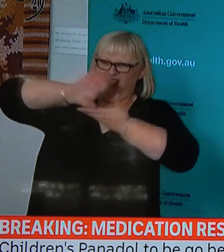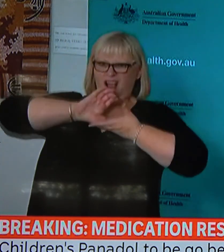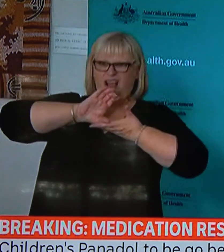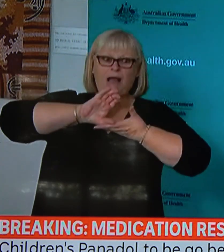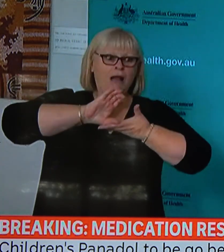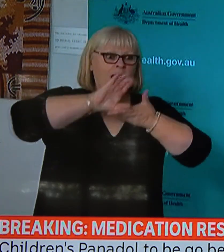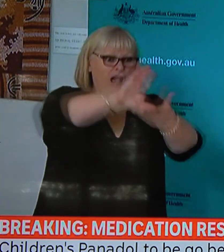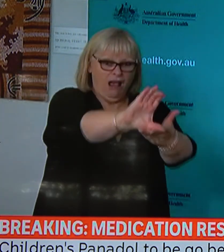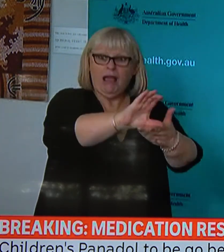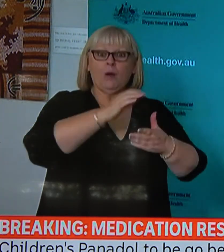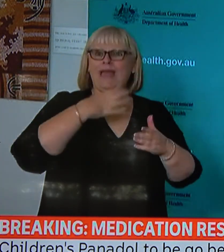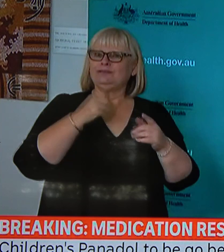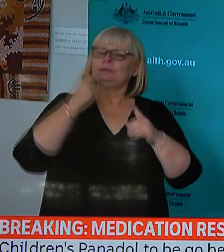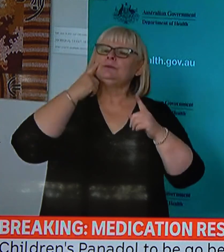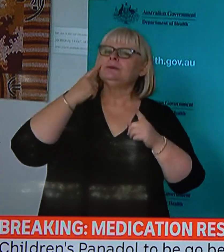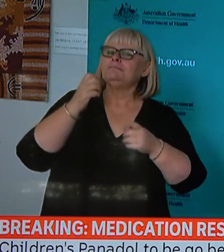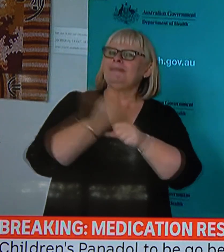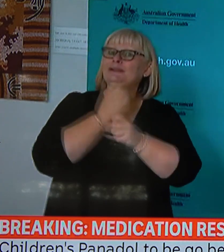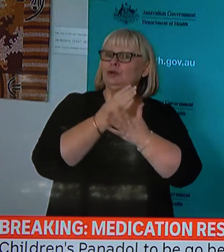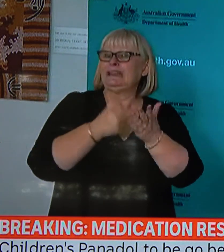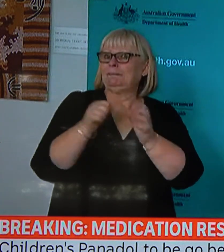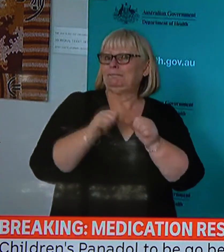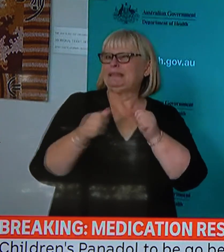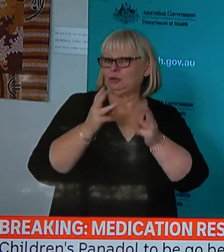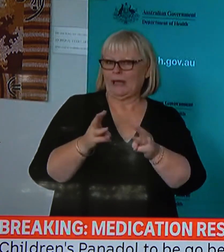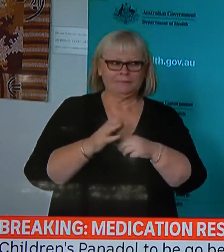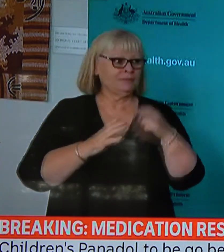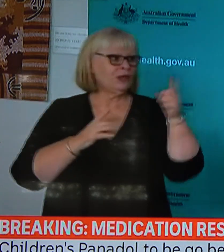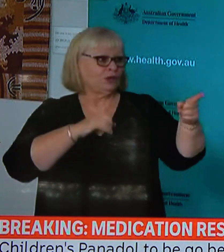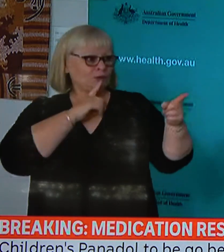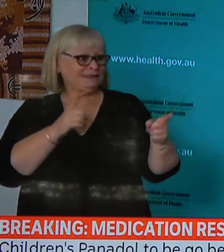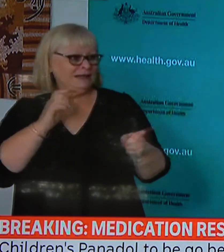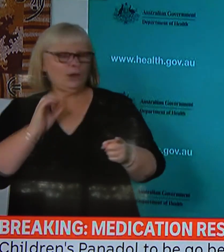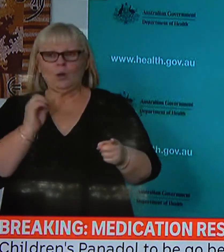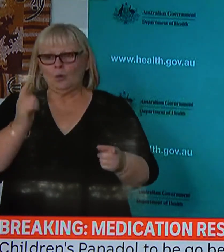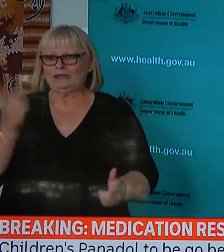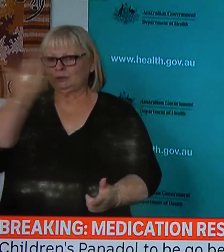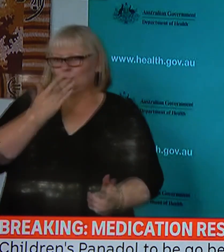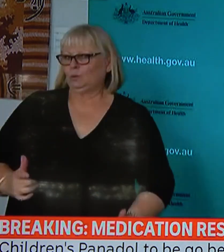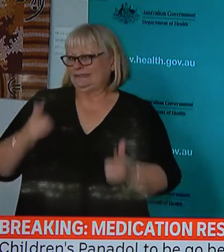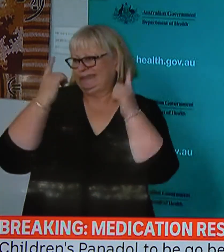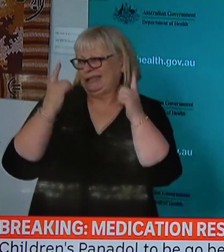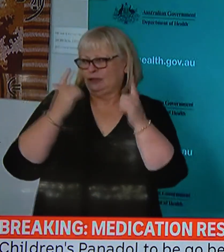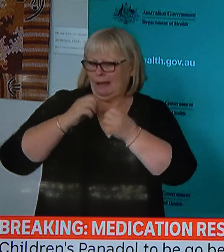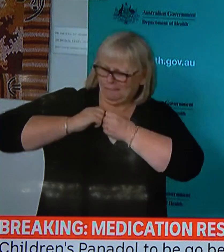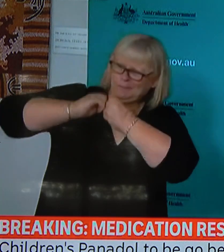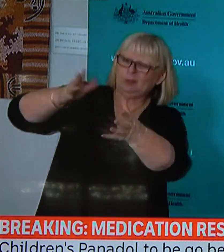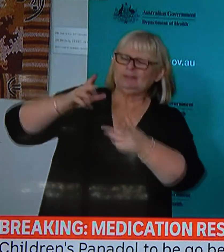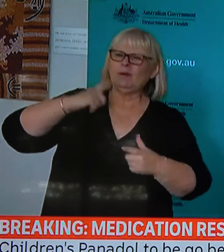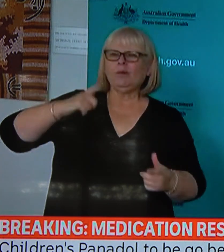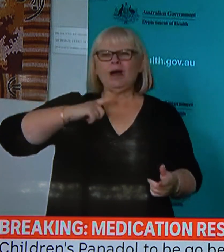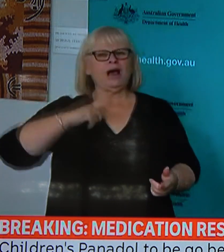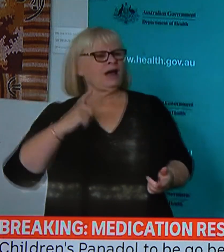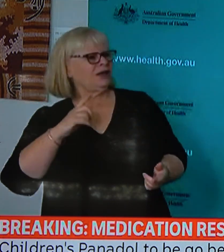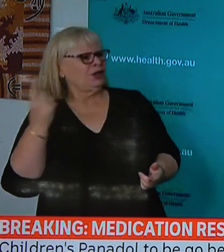due diligence about whether that's the best way to spend it. We mentioned the school teacher being abused at the beginning of this. What were they being abused